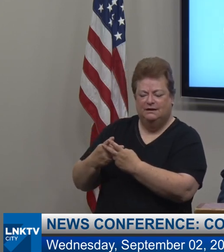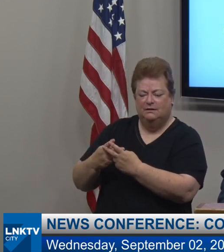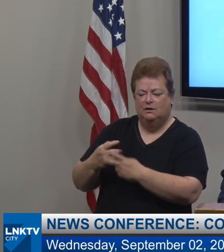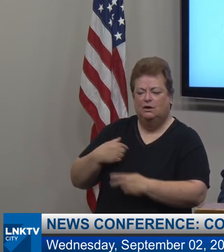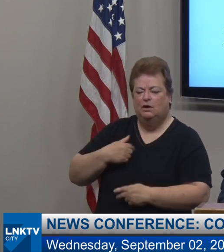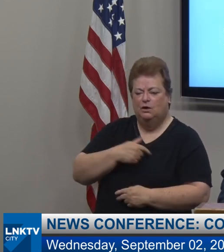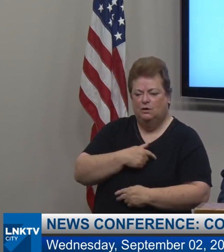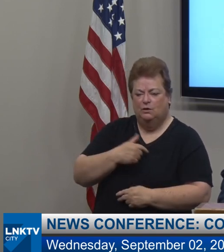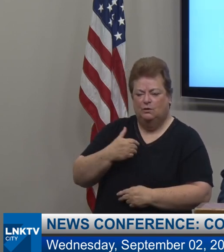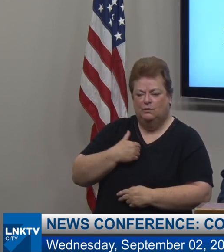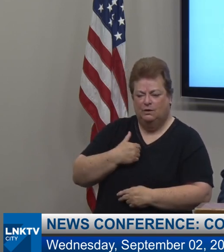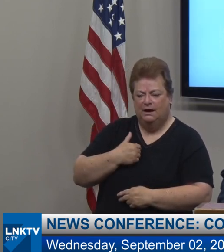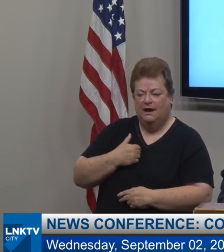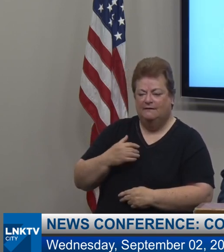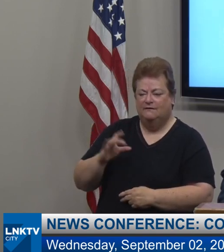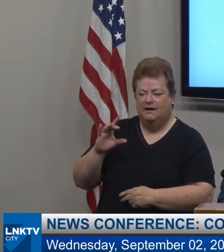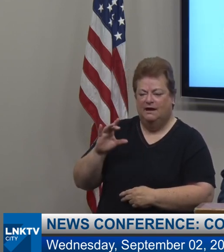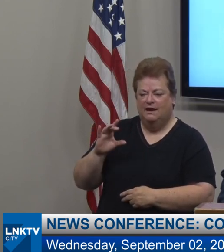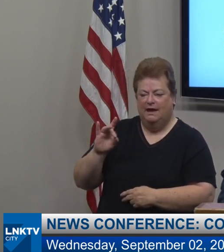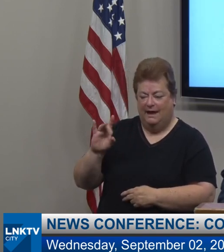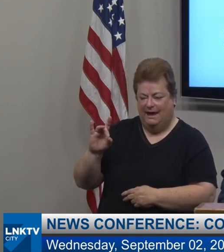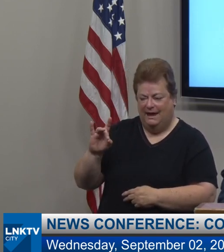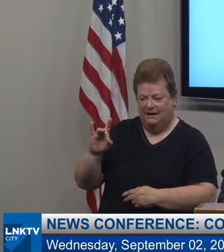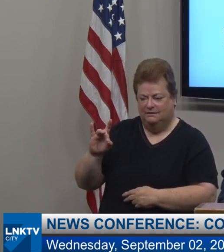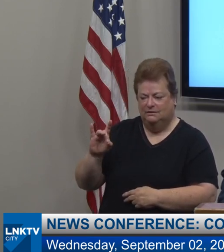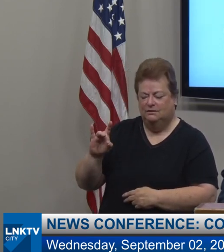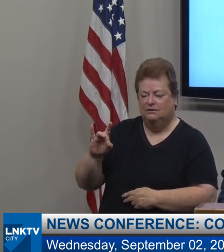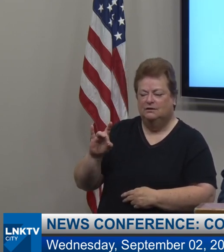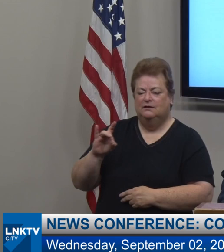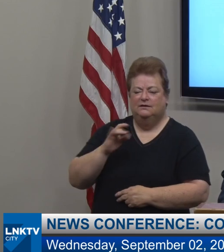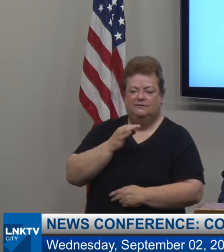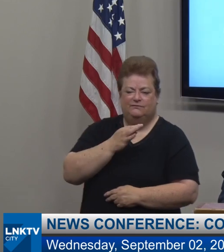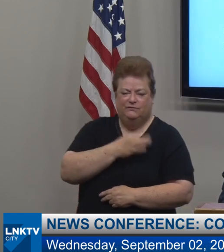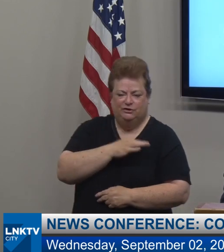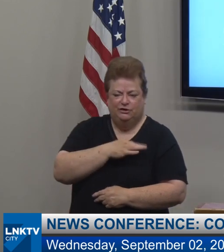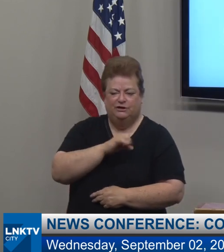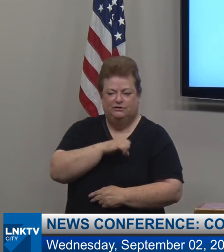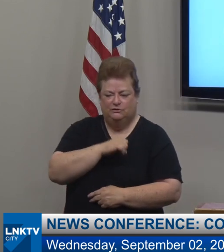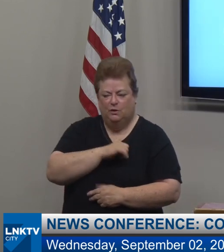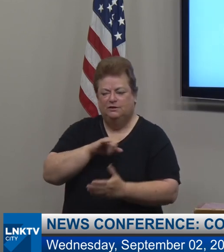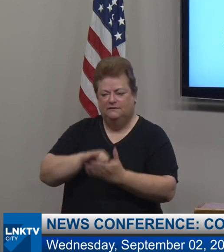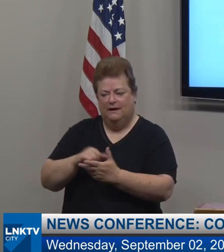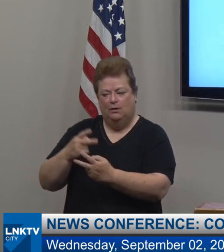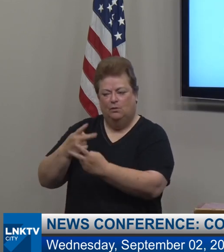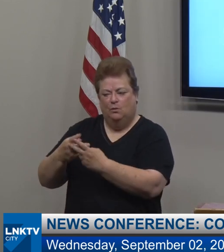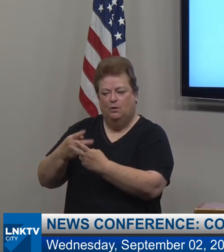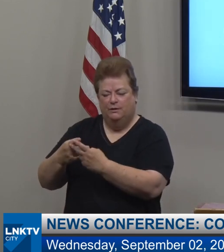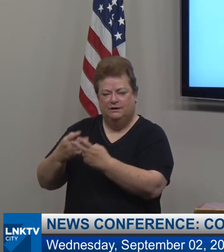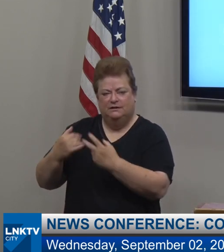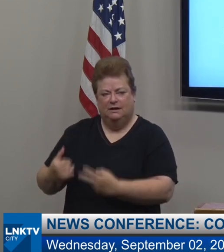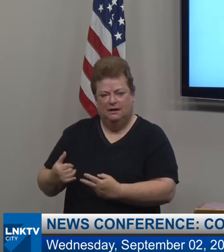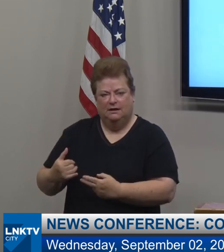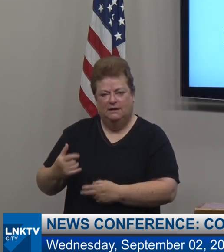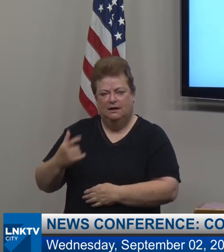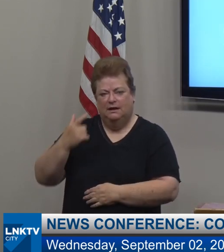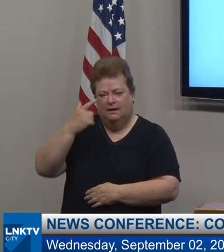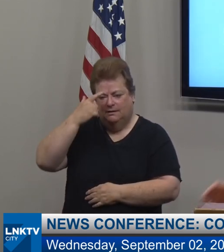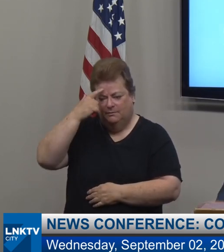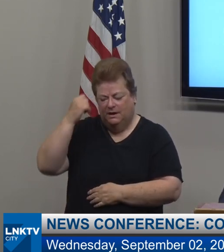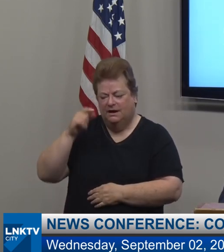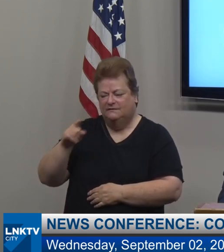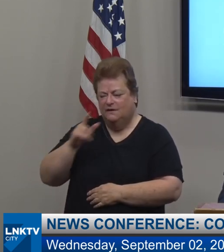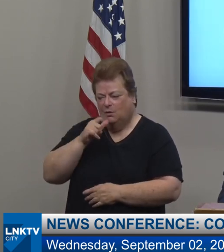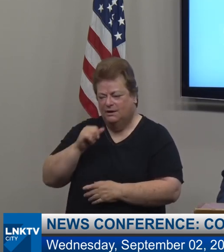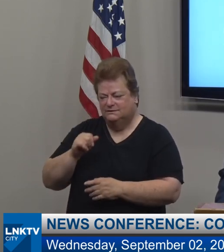do have 8 Greek organizations that are currently under quarantine because there was a small emerging